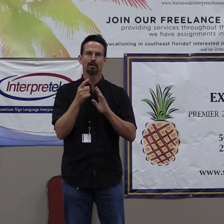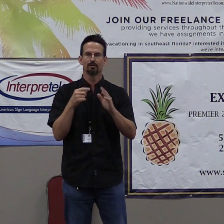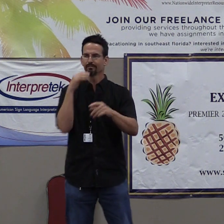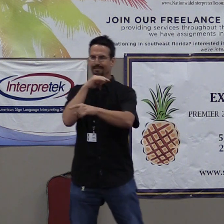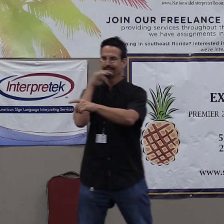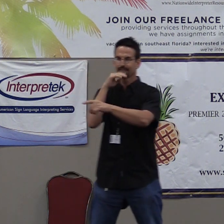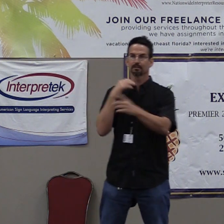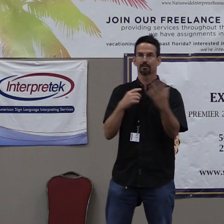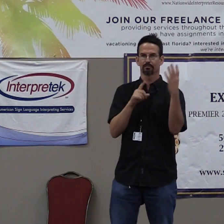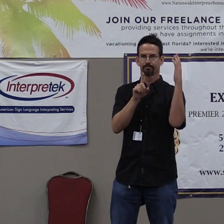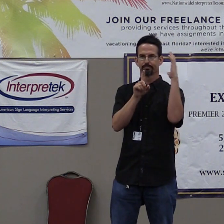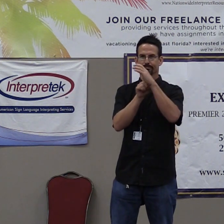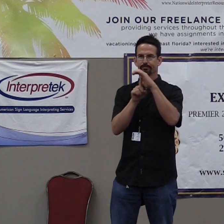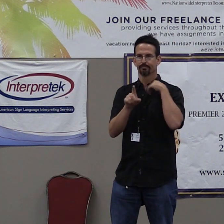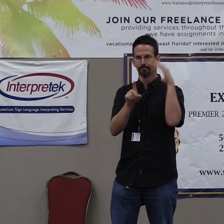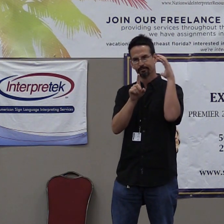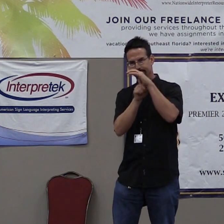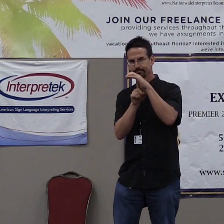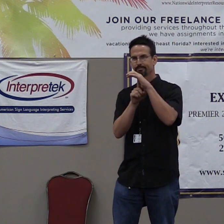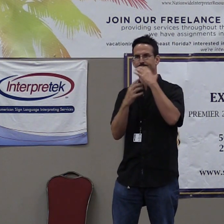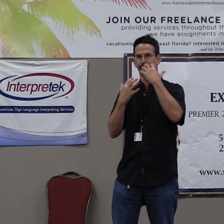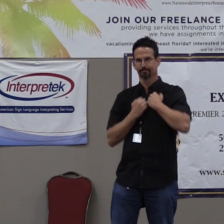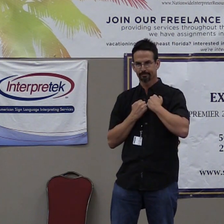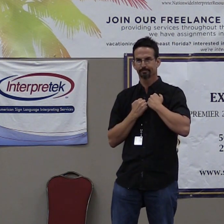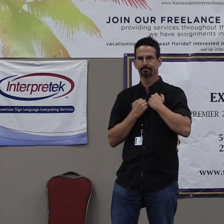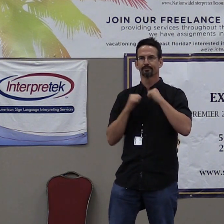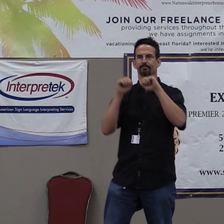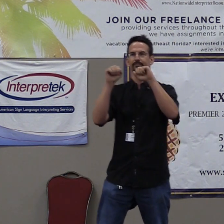I'm like, no, my throat's broken.